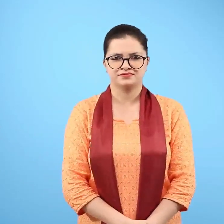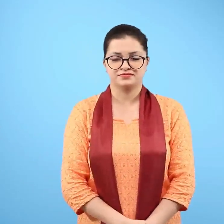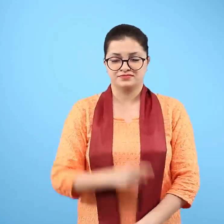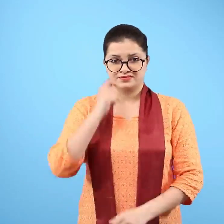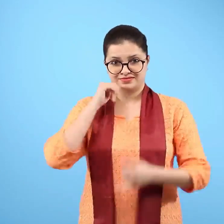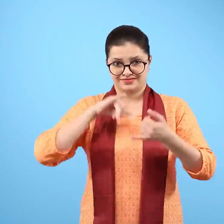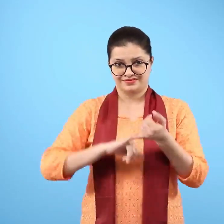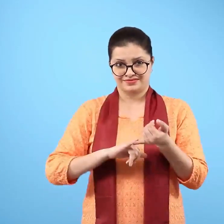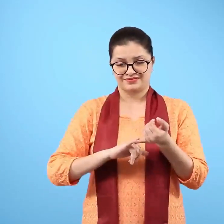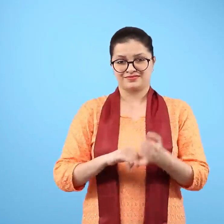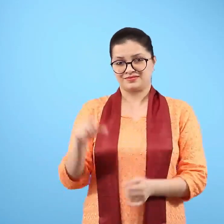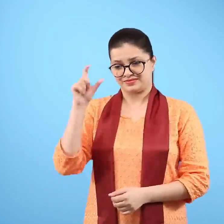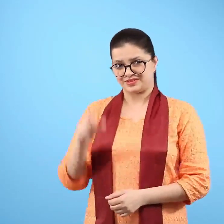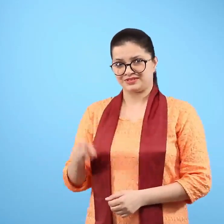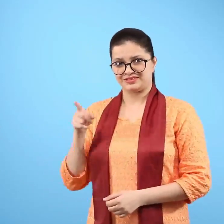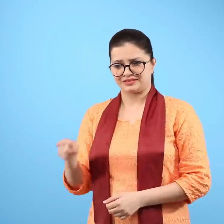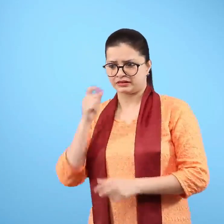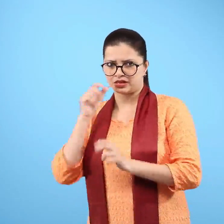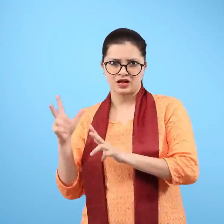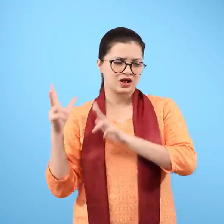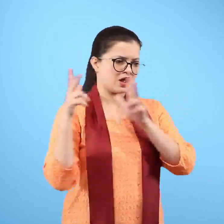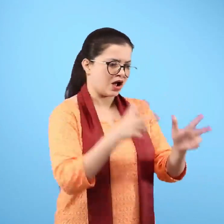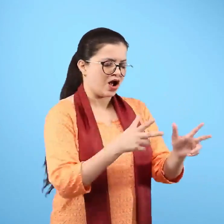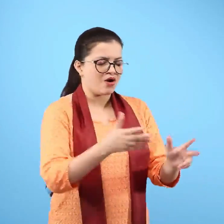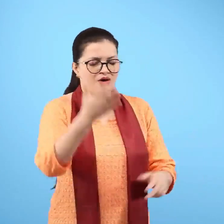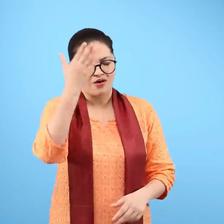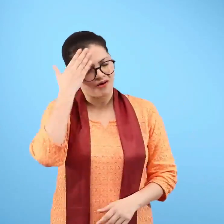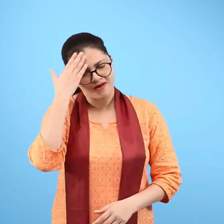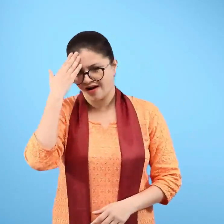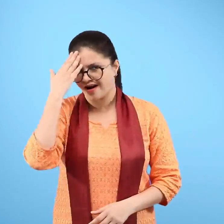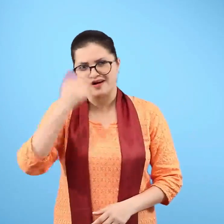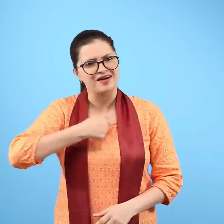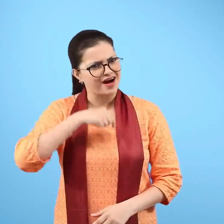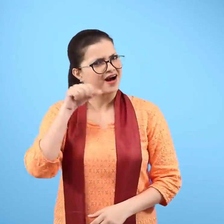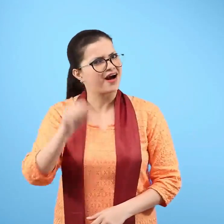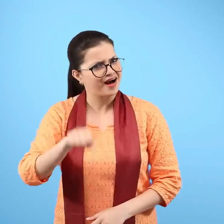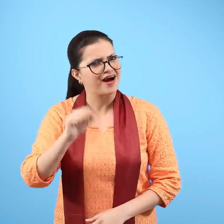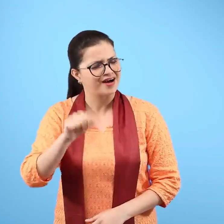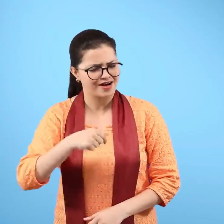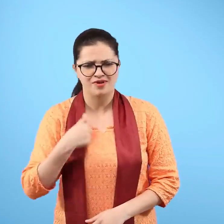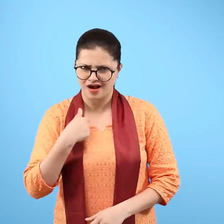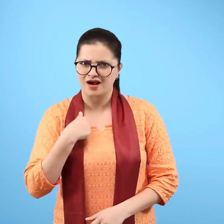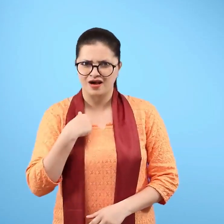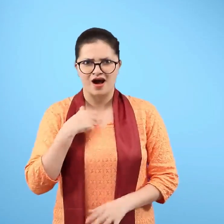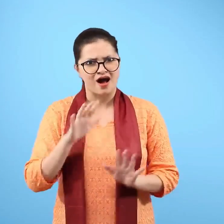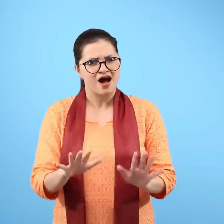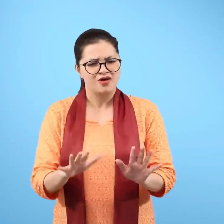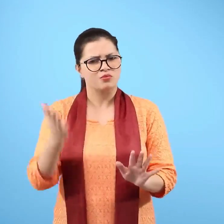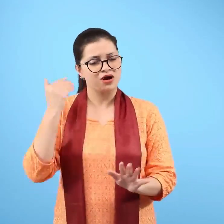To which Sabu replies, oh yes, we paid the toll tax at the border.